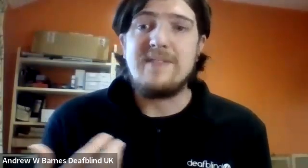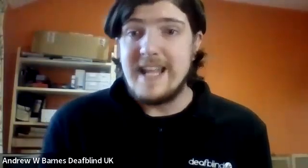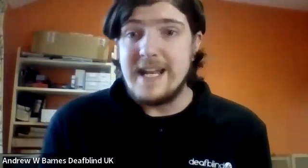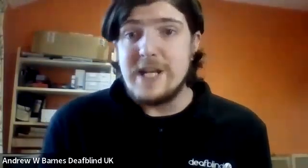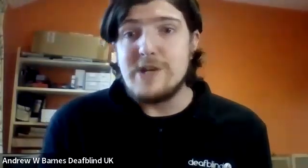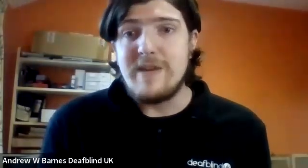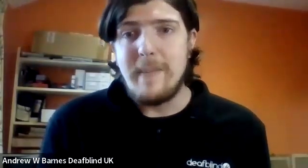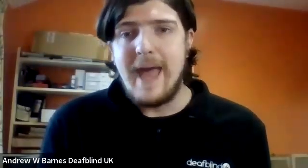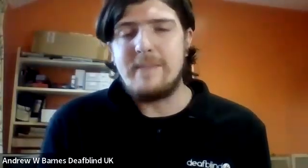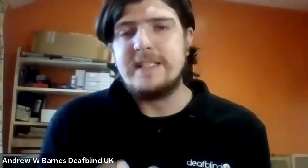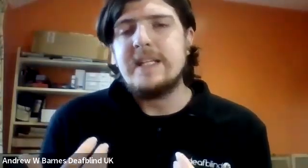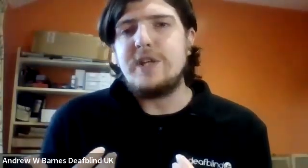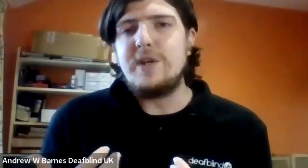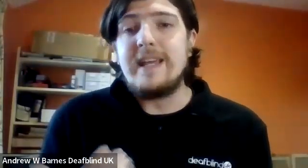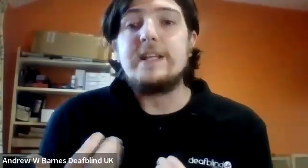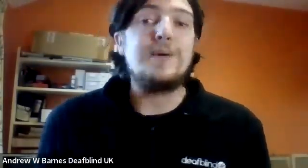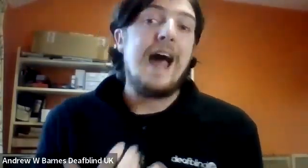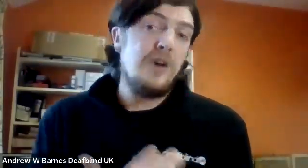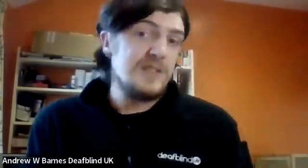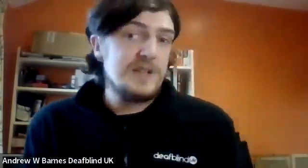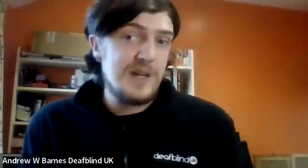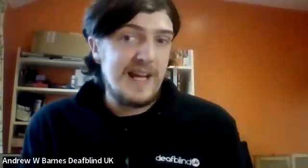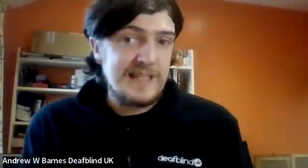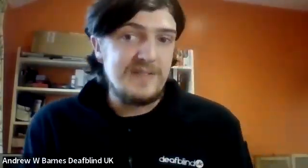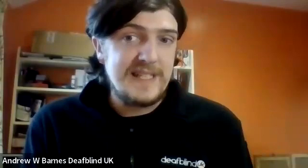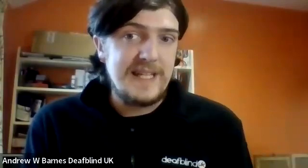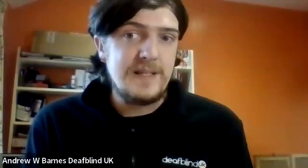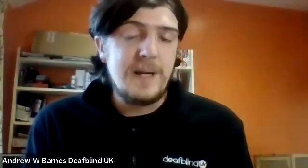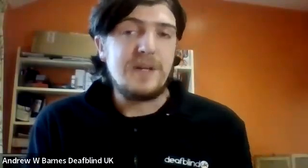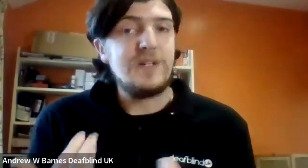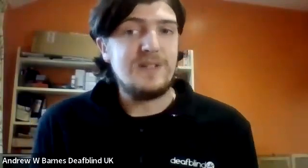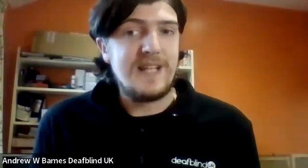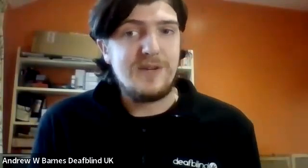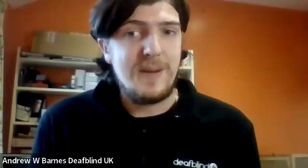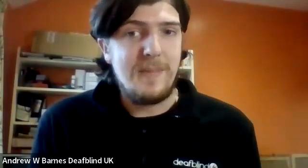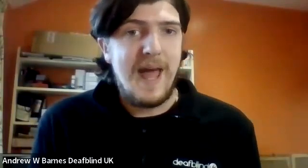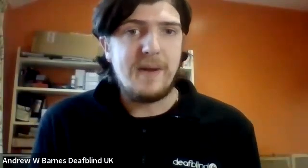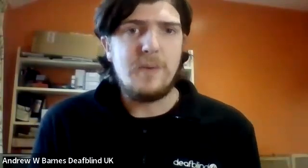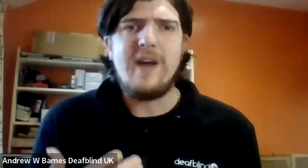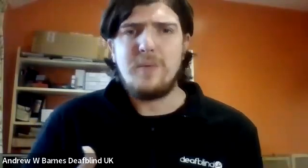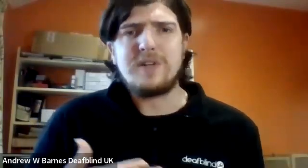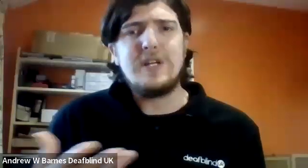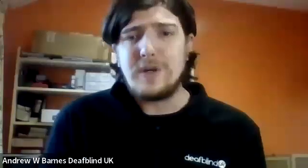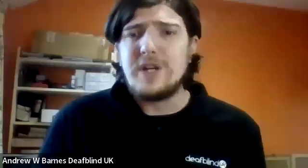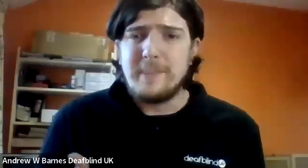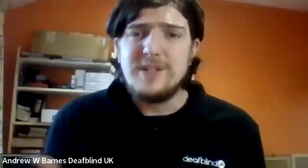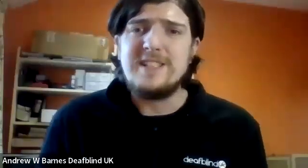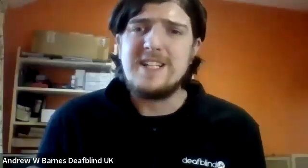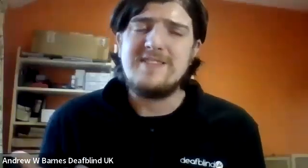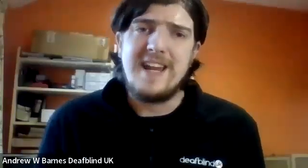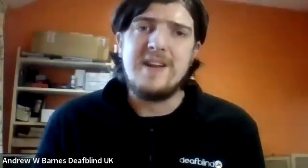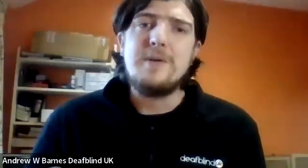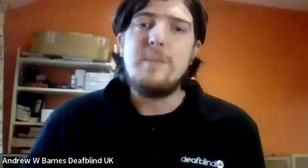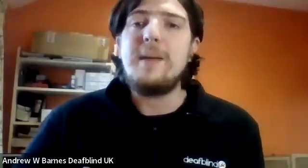when having a sensory impairment you think that you cannot do those activities because of your sensory impairment, whereas we want to look at